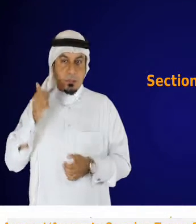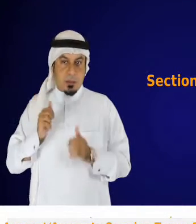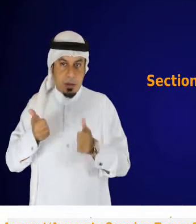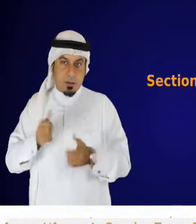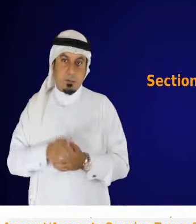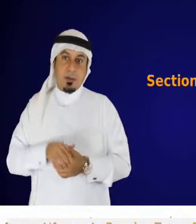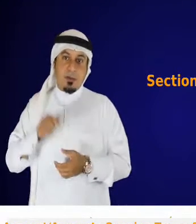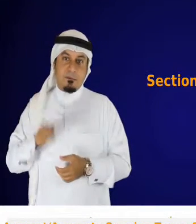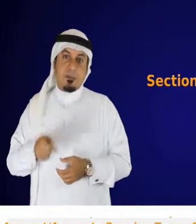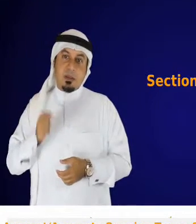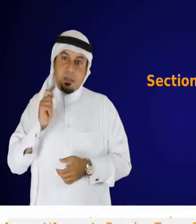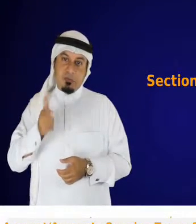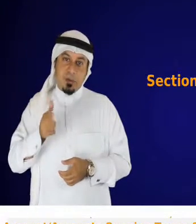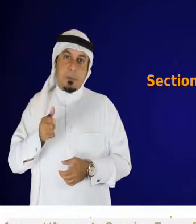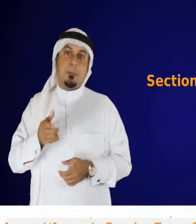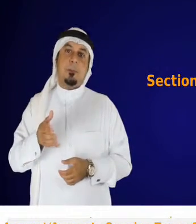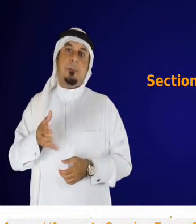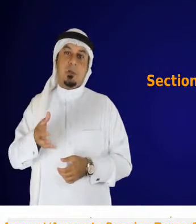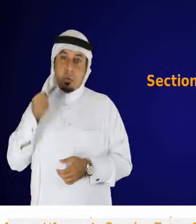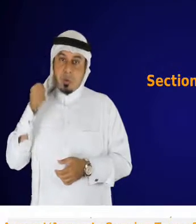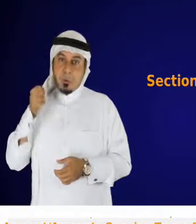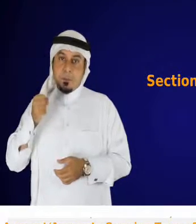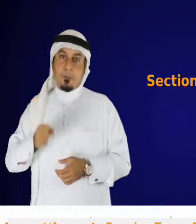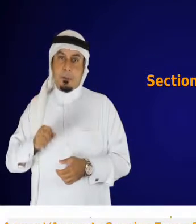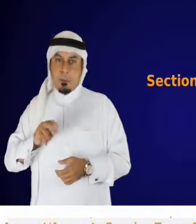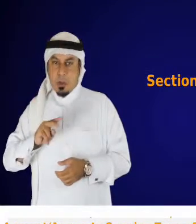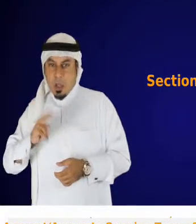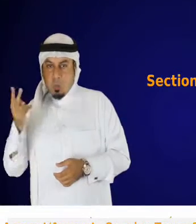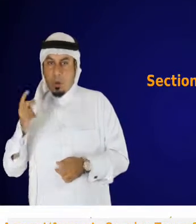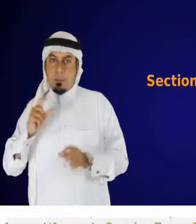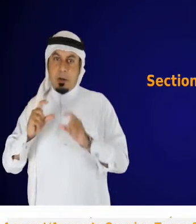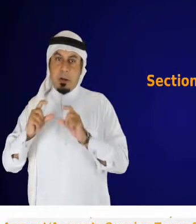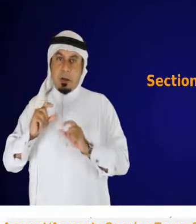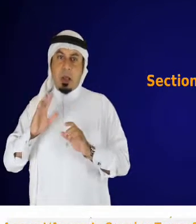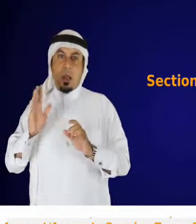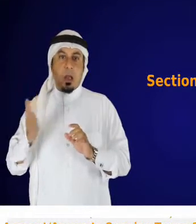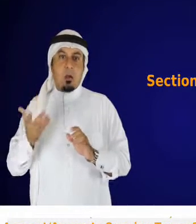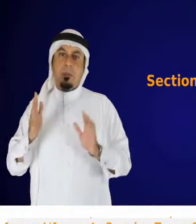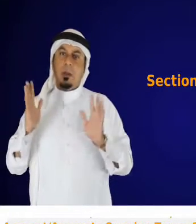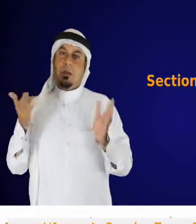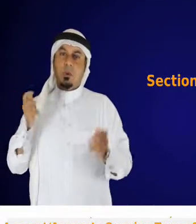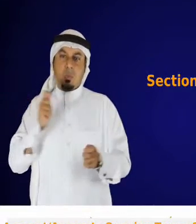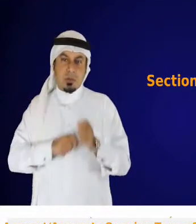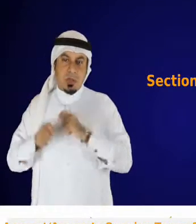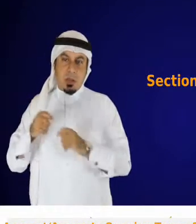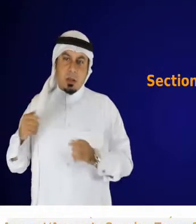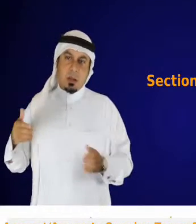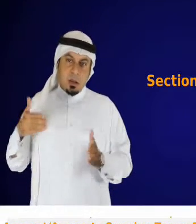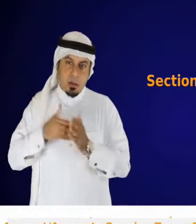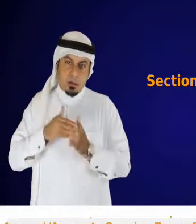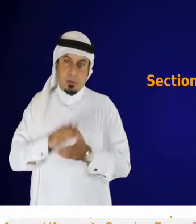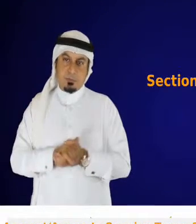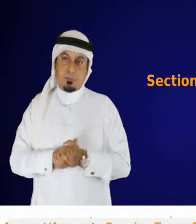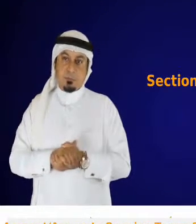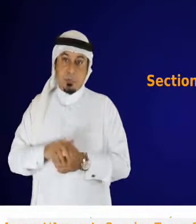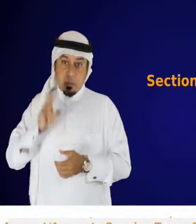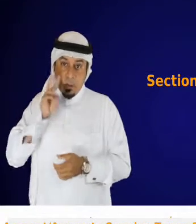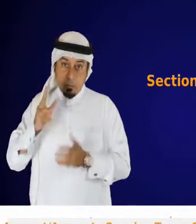by the bank clarifies the due balance of the accounts at any time, and being not rejected by within 15 days from date of sending it will